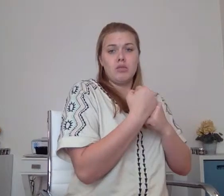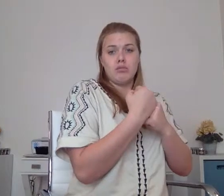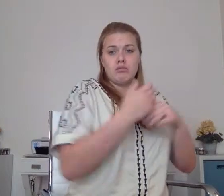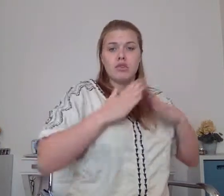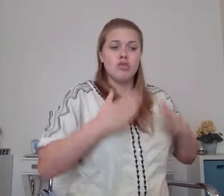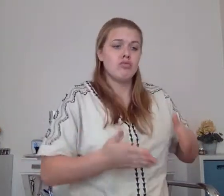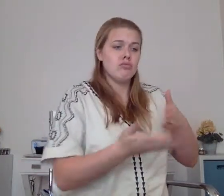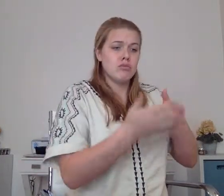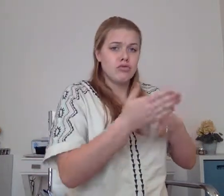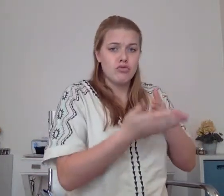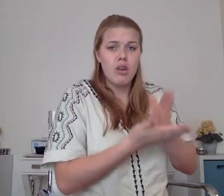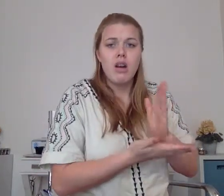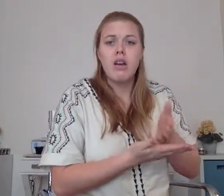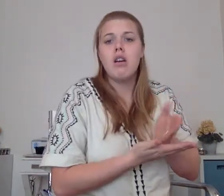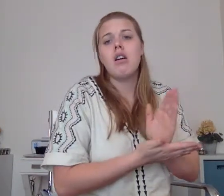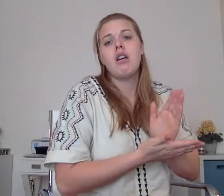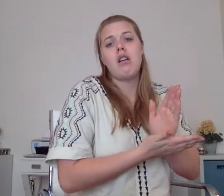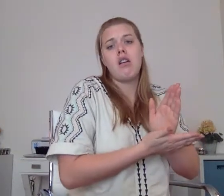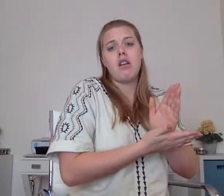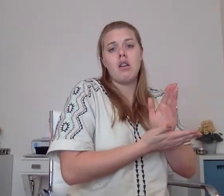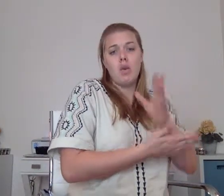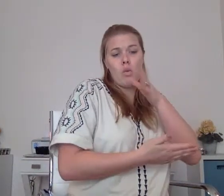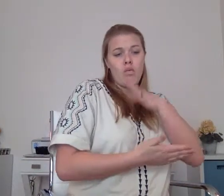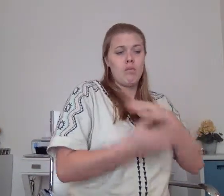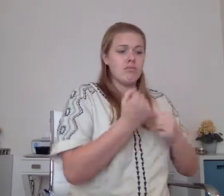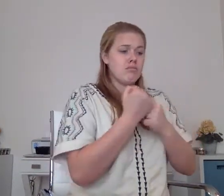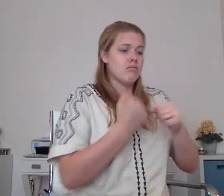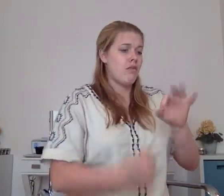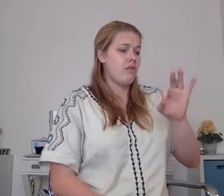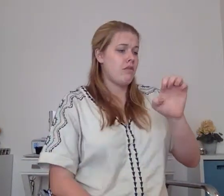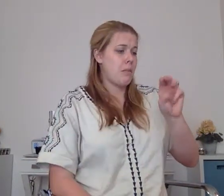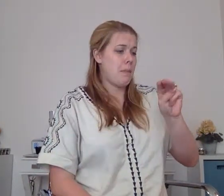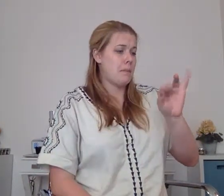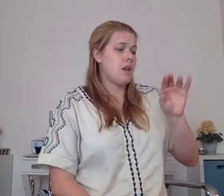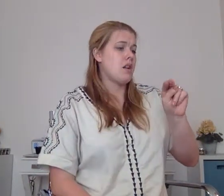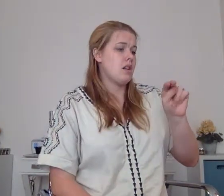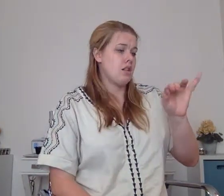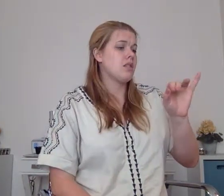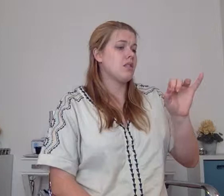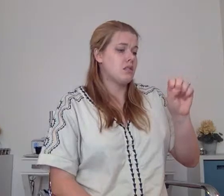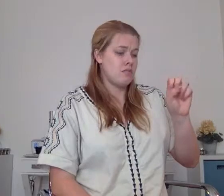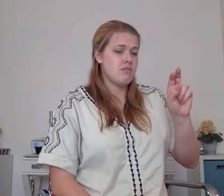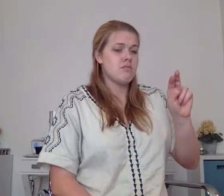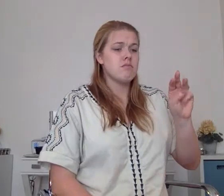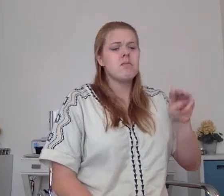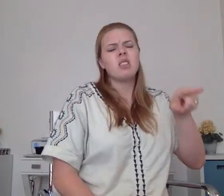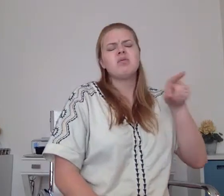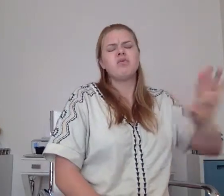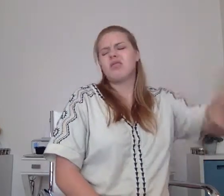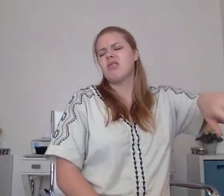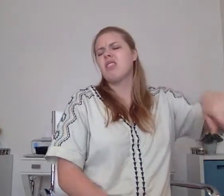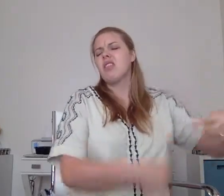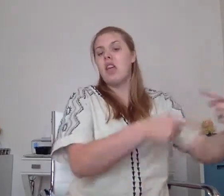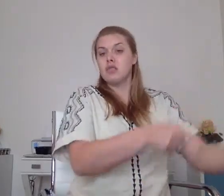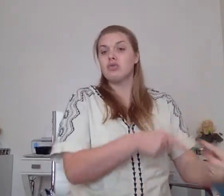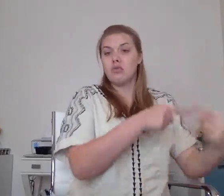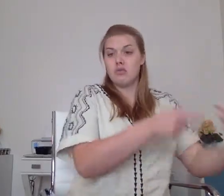who were unfortunate enough to come from such places had to keep struggling for these most essential